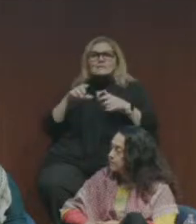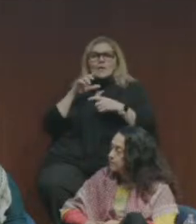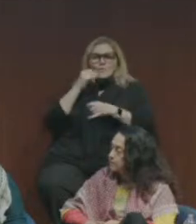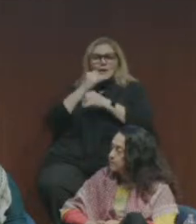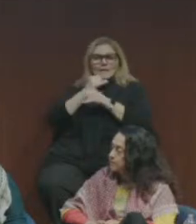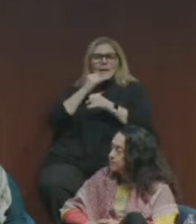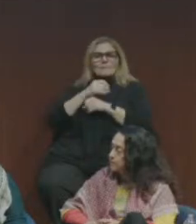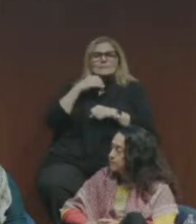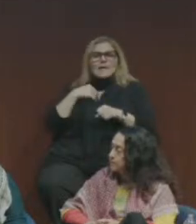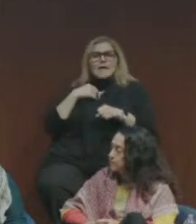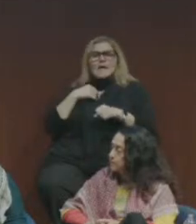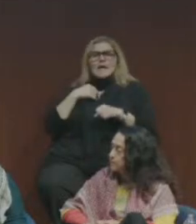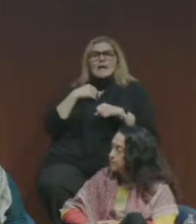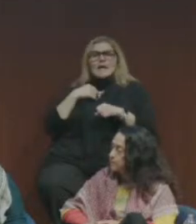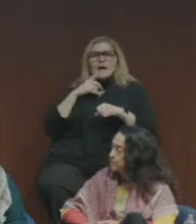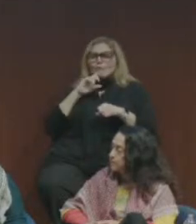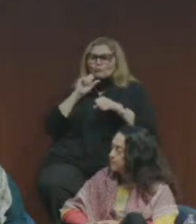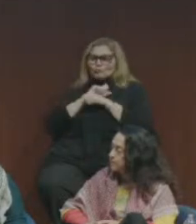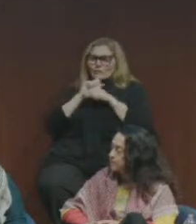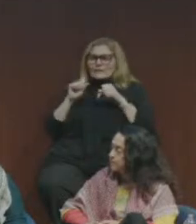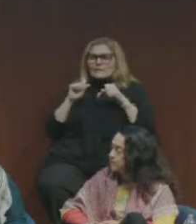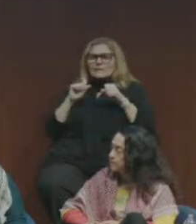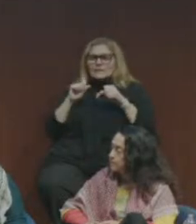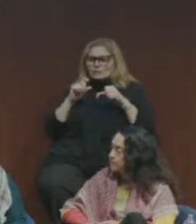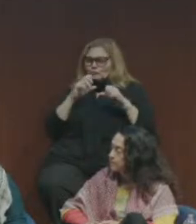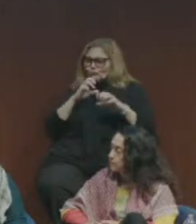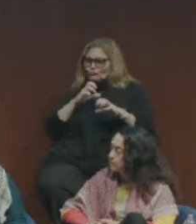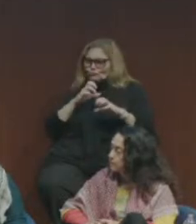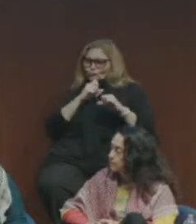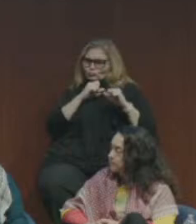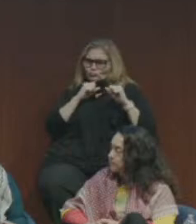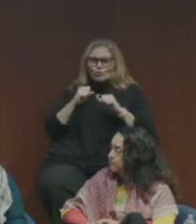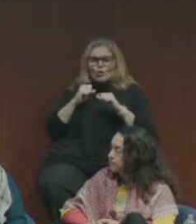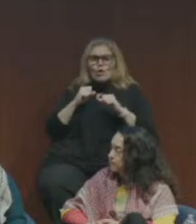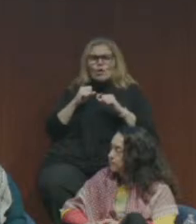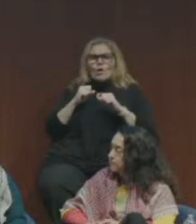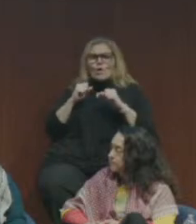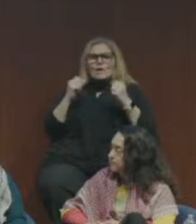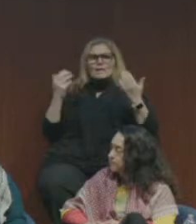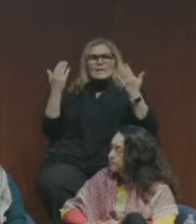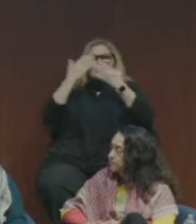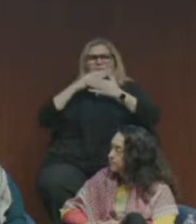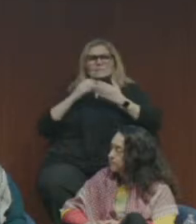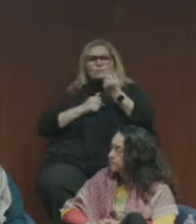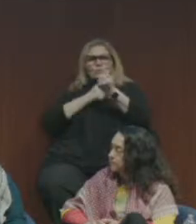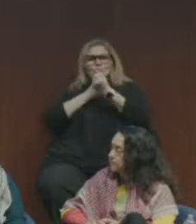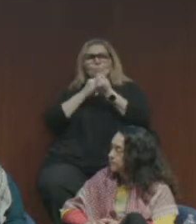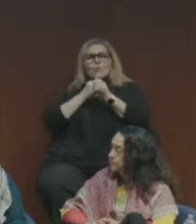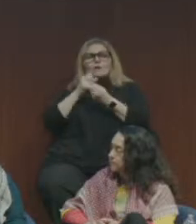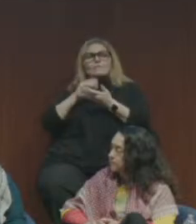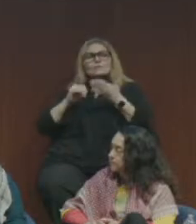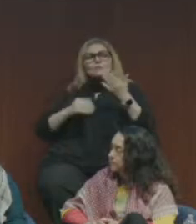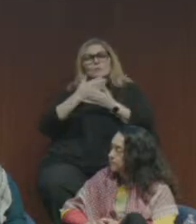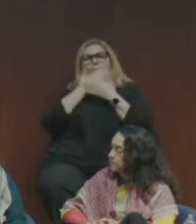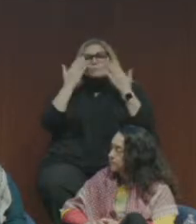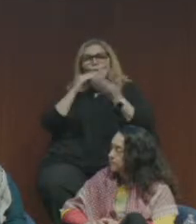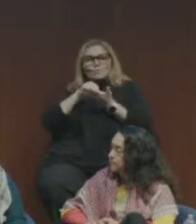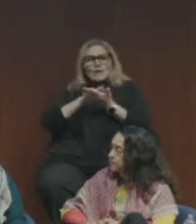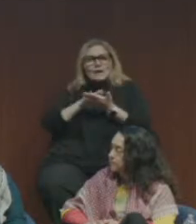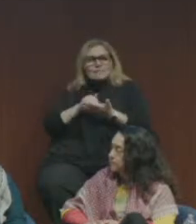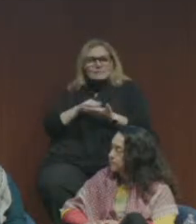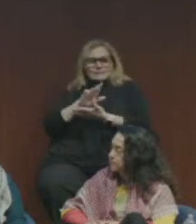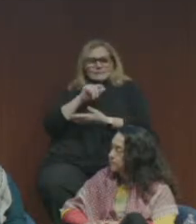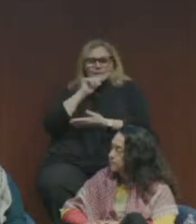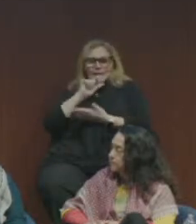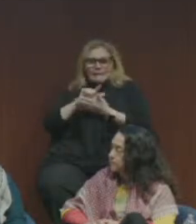campus that has a really rigorous and visible support for undocumented students. We are a